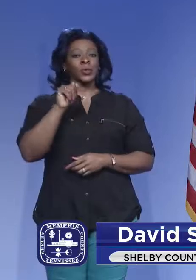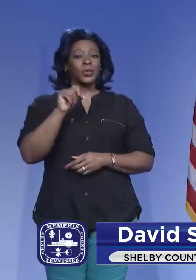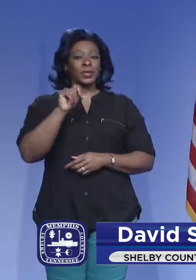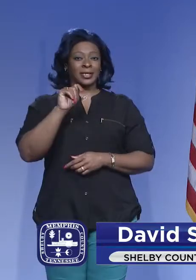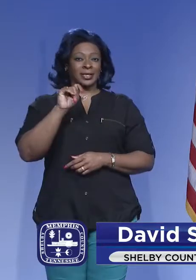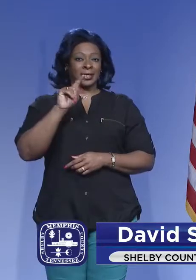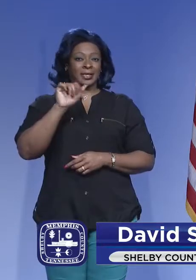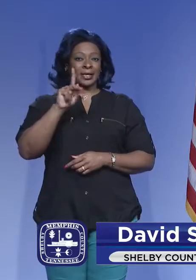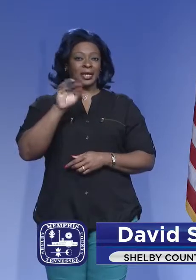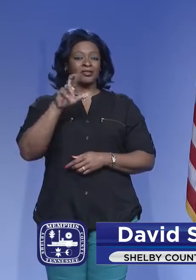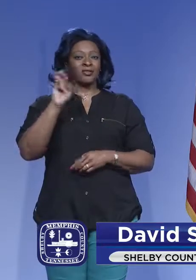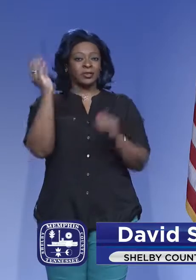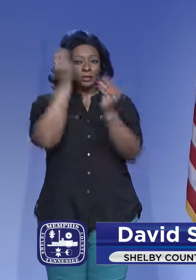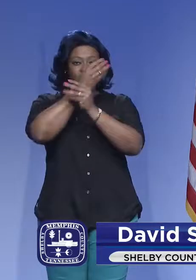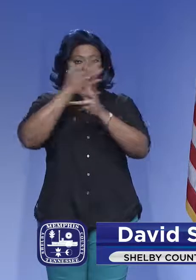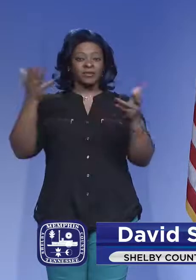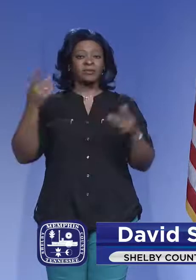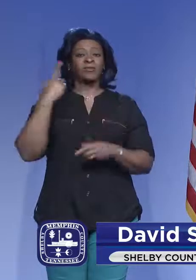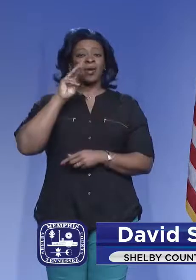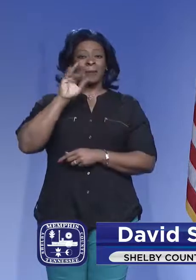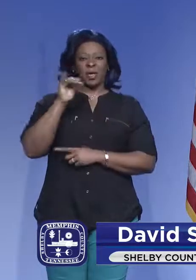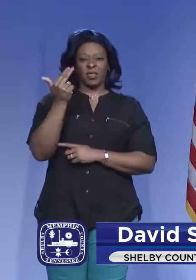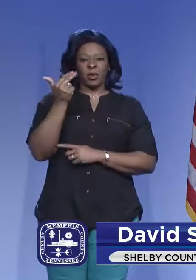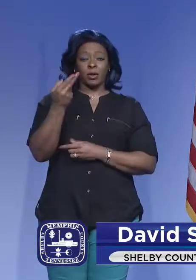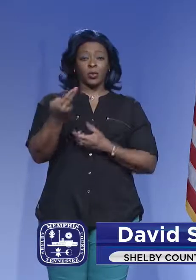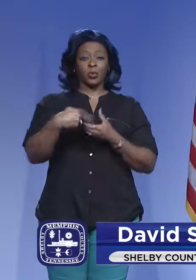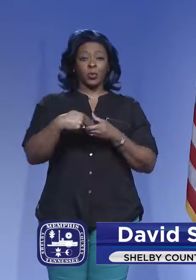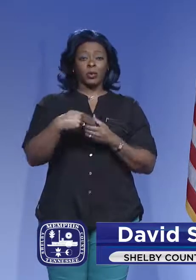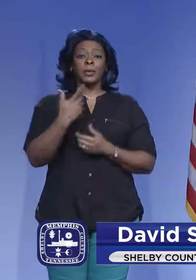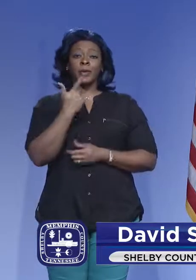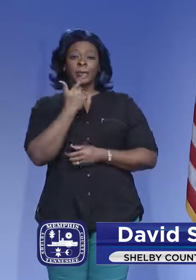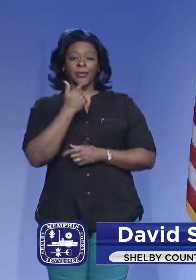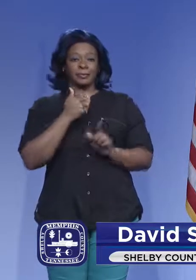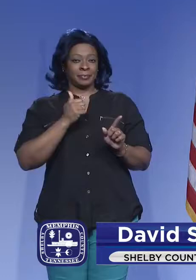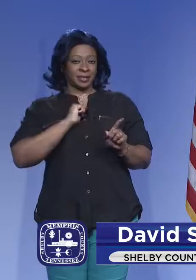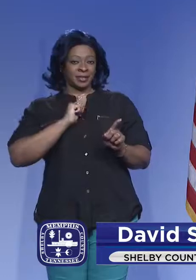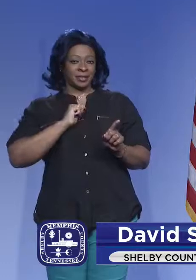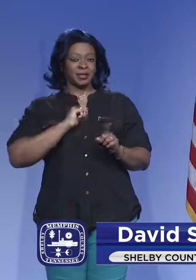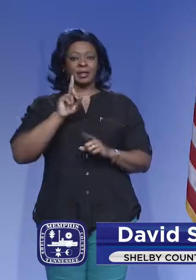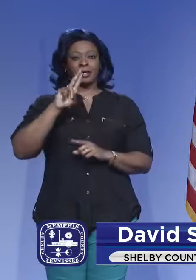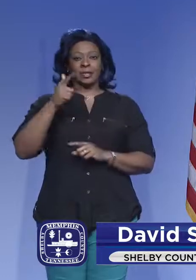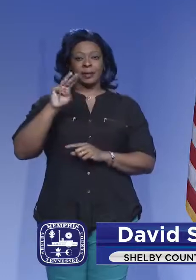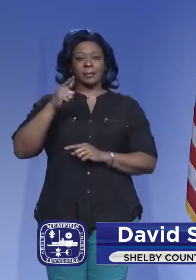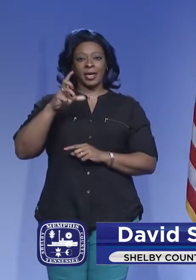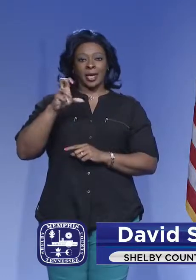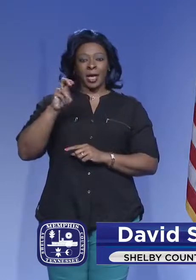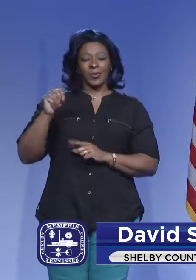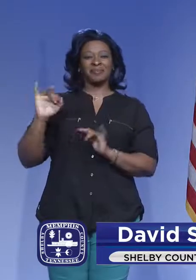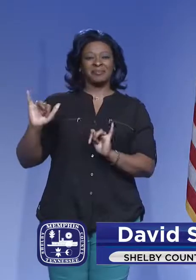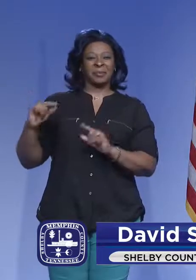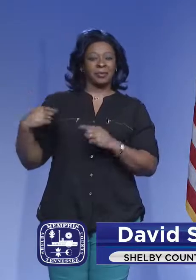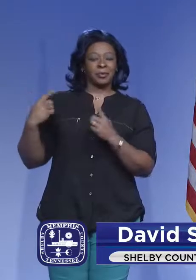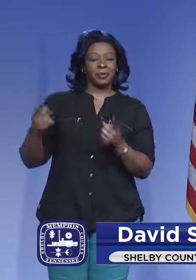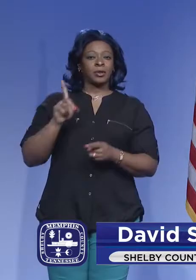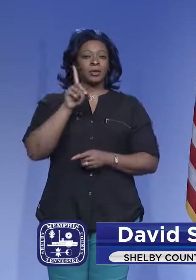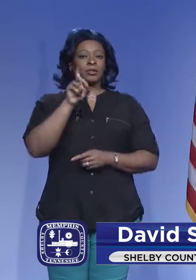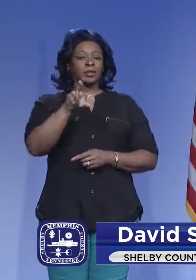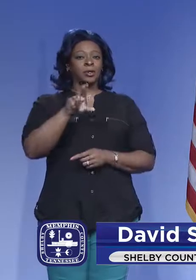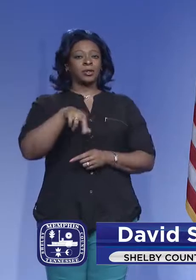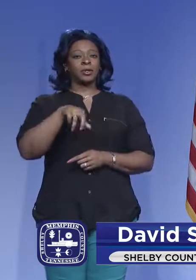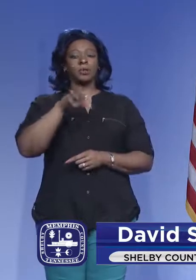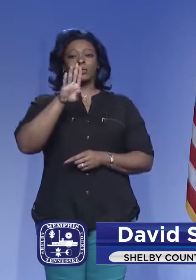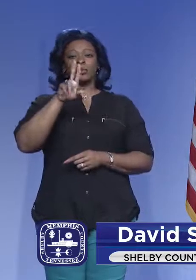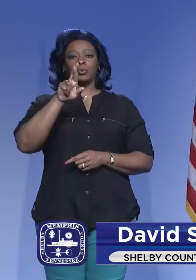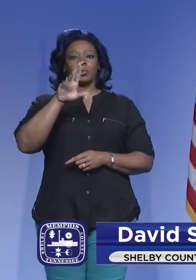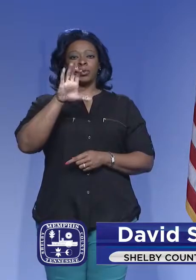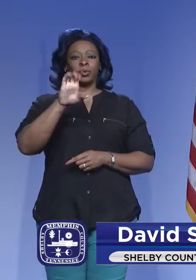briefing for May the 13th. We're joined today by myself, Doug McGowen, as usual, and we have Dr. Bruce